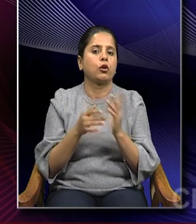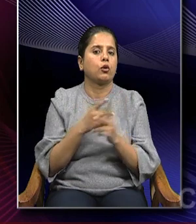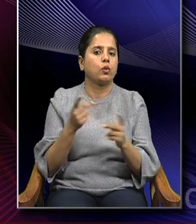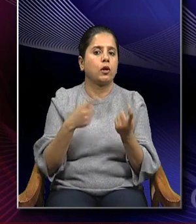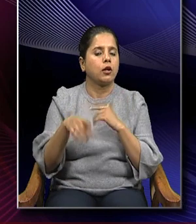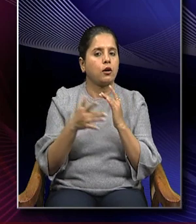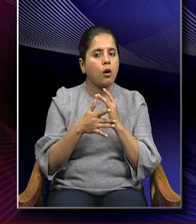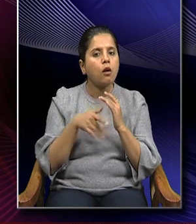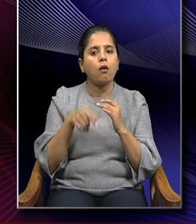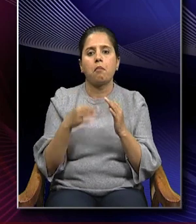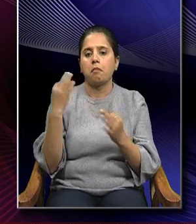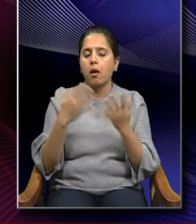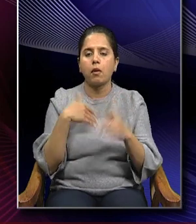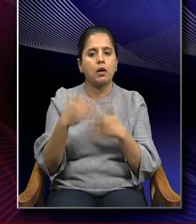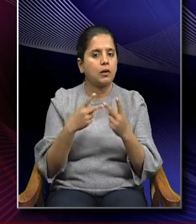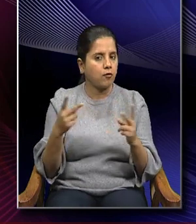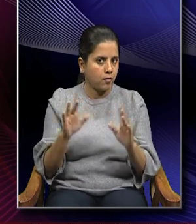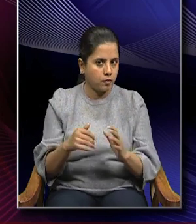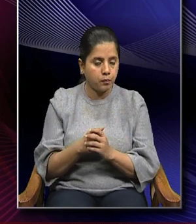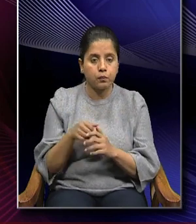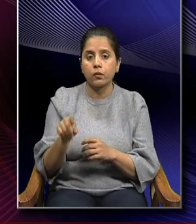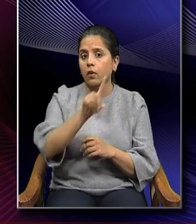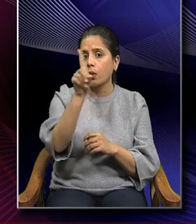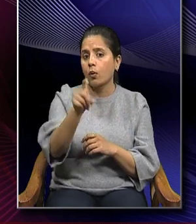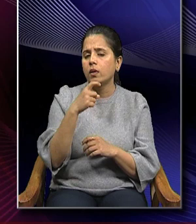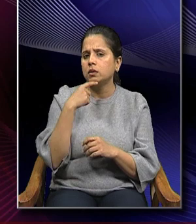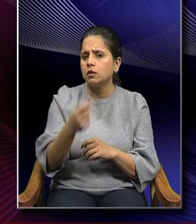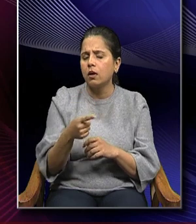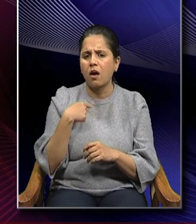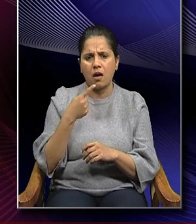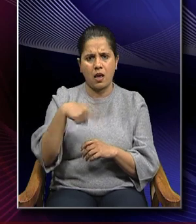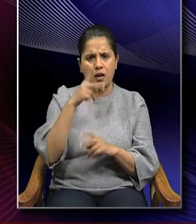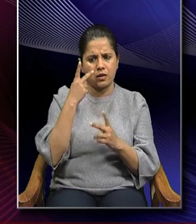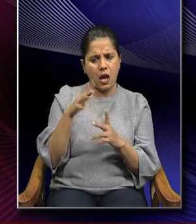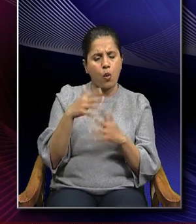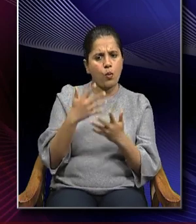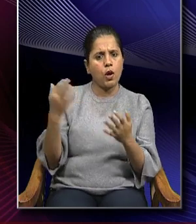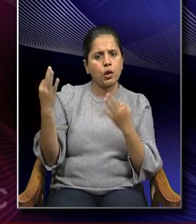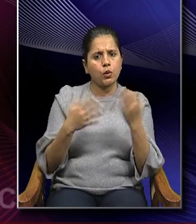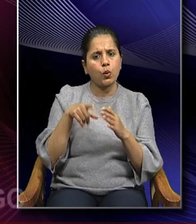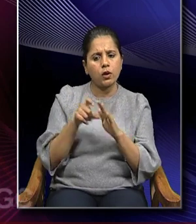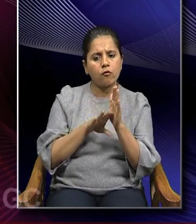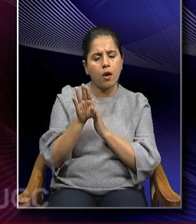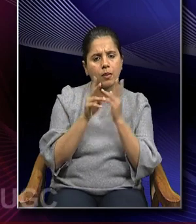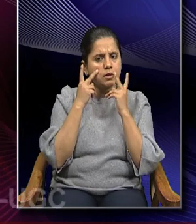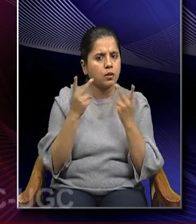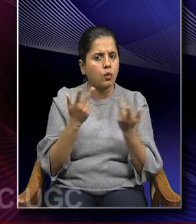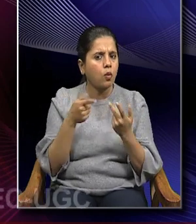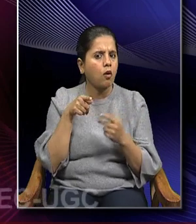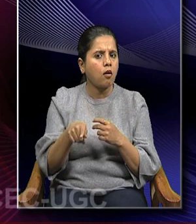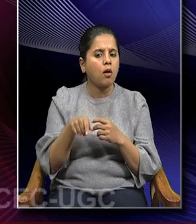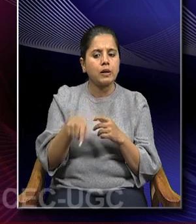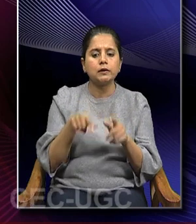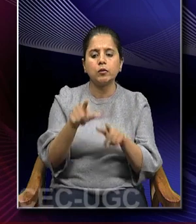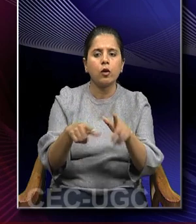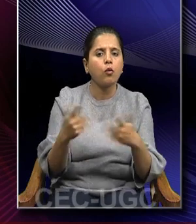technological developments are concerned. Now, the question comes, how do we see this new product development? What are the